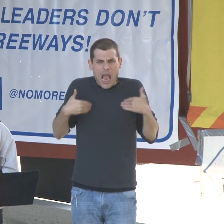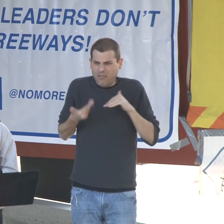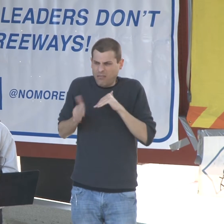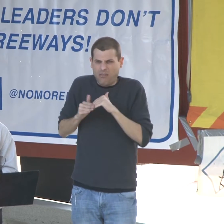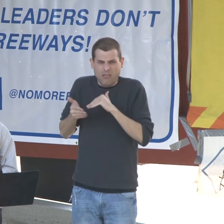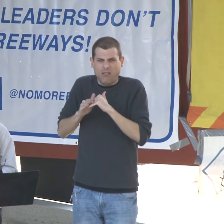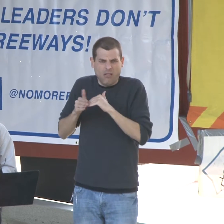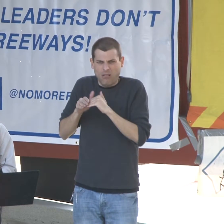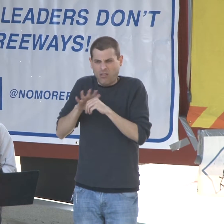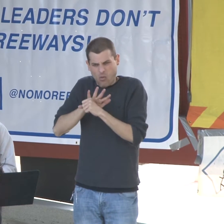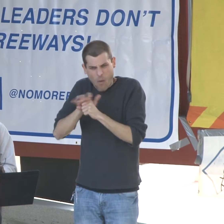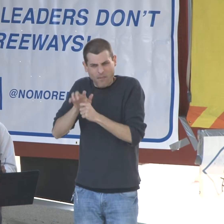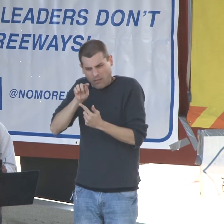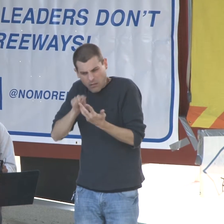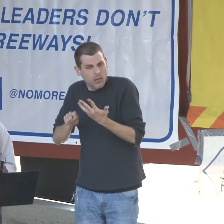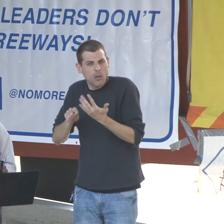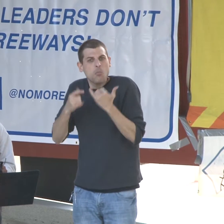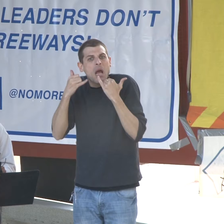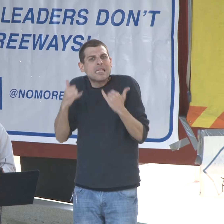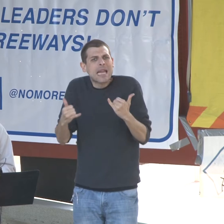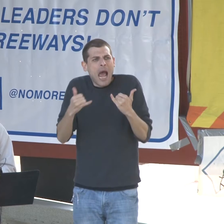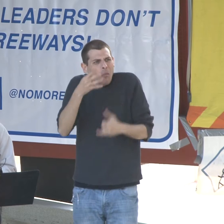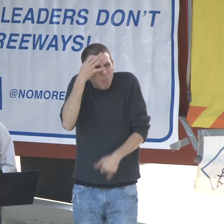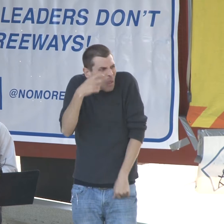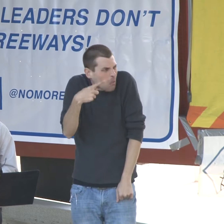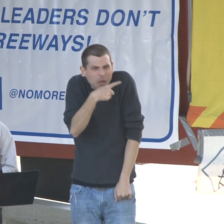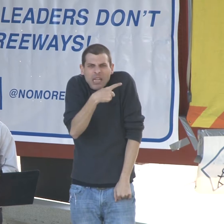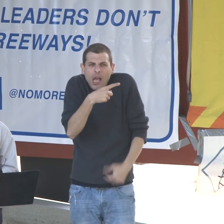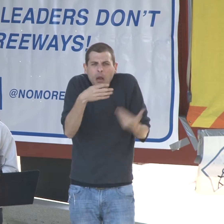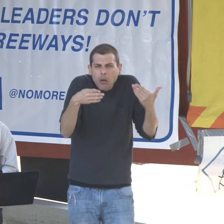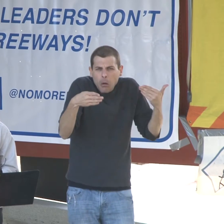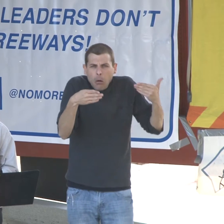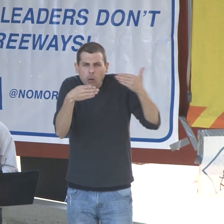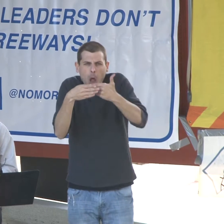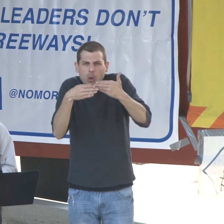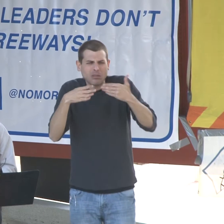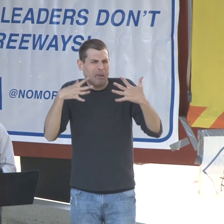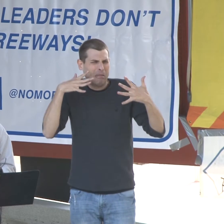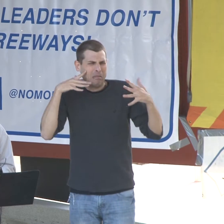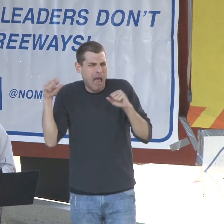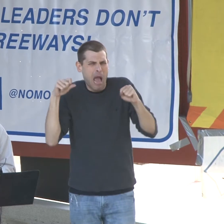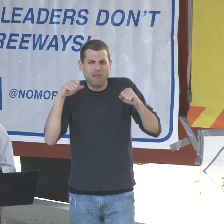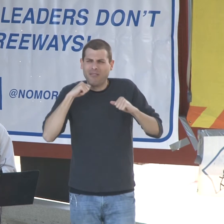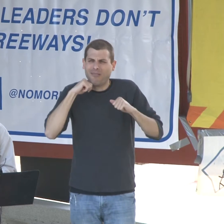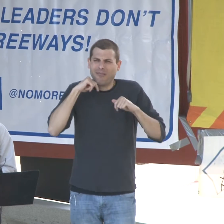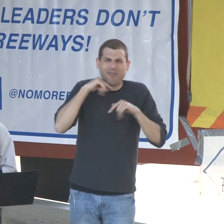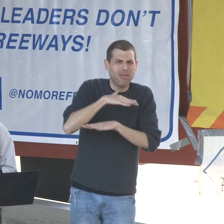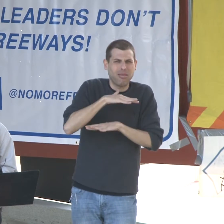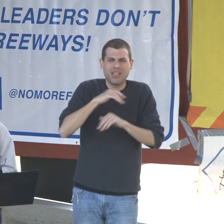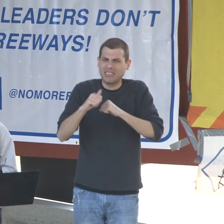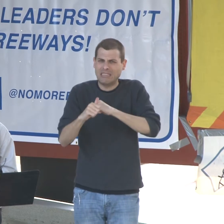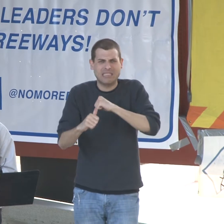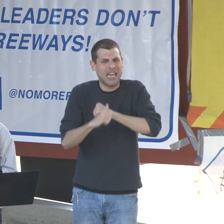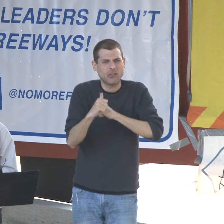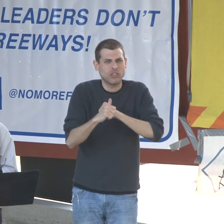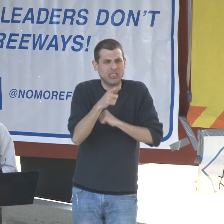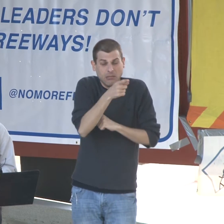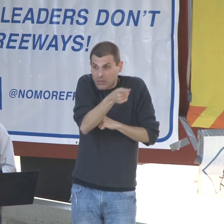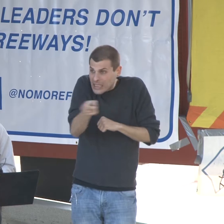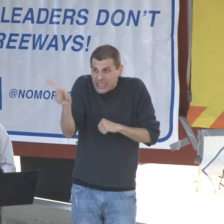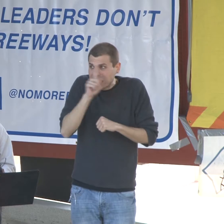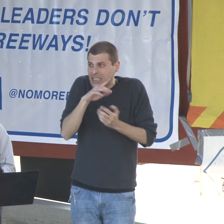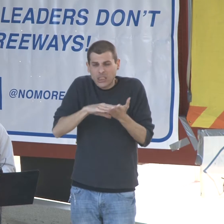their backyard to boot. And it brings dirt and filth closer to the homes of these children and these families who are desperately